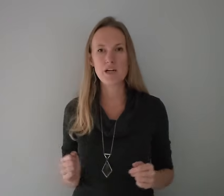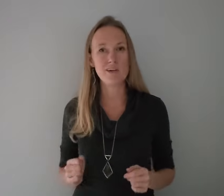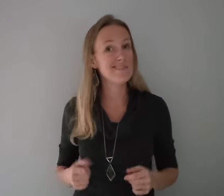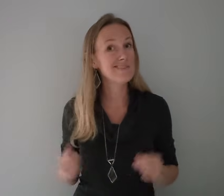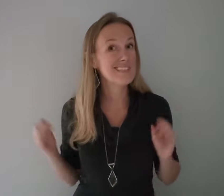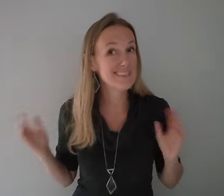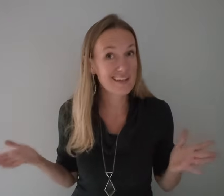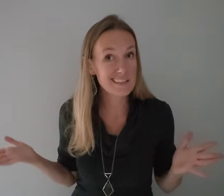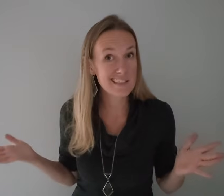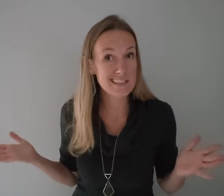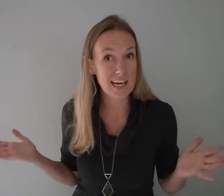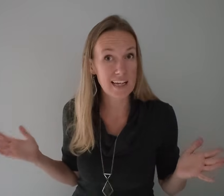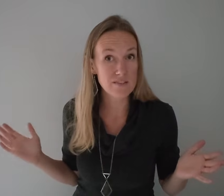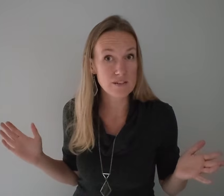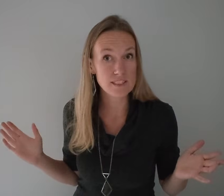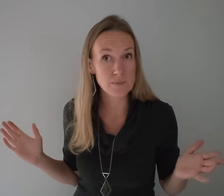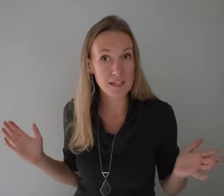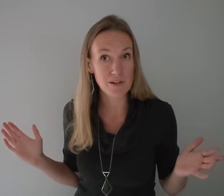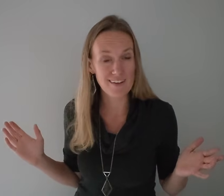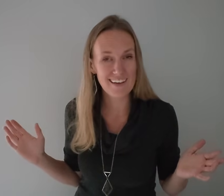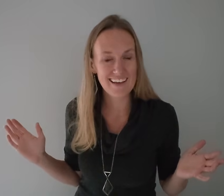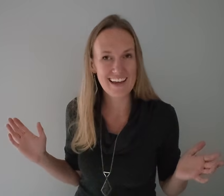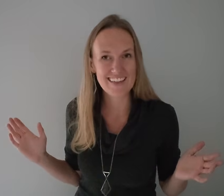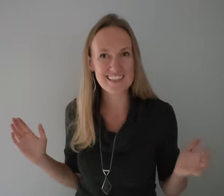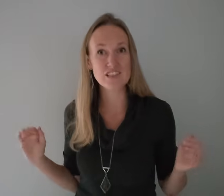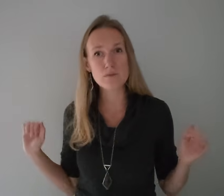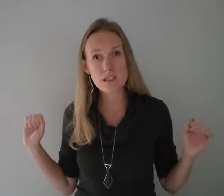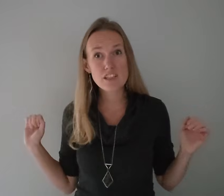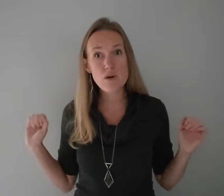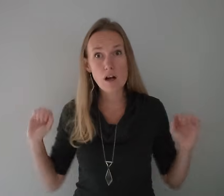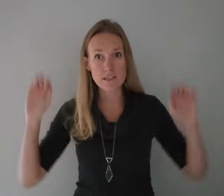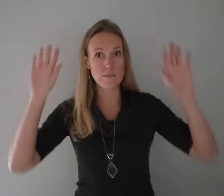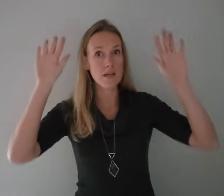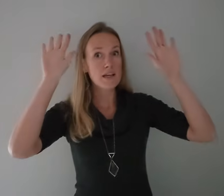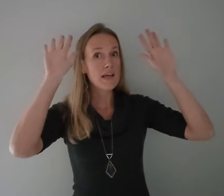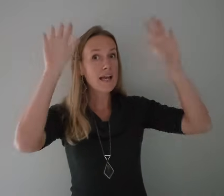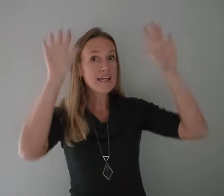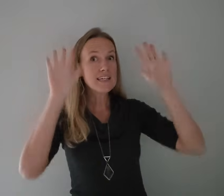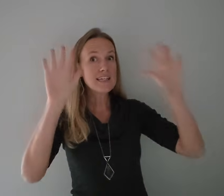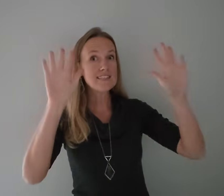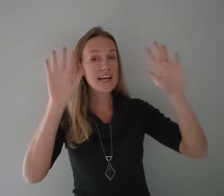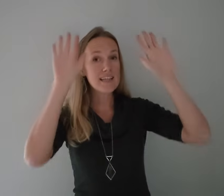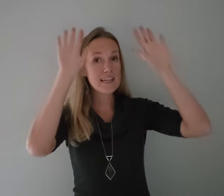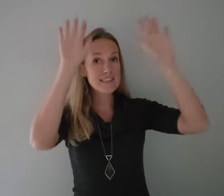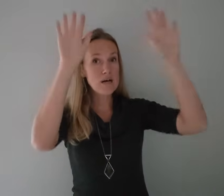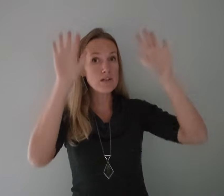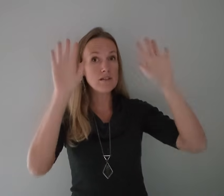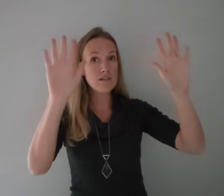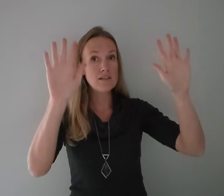unspeakable. So there's not a sign for unspeakable in ASL, so we're gonna do awesome, okay? It's kind of like a double